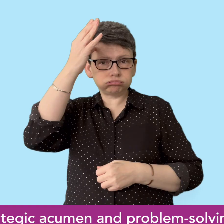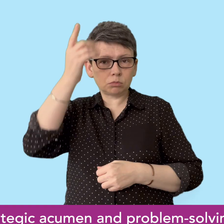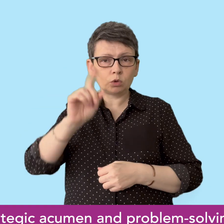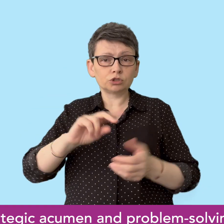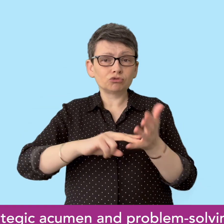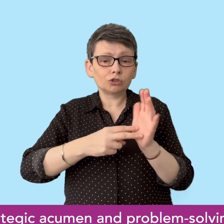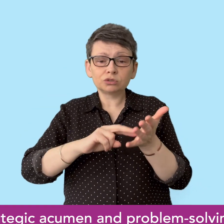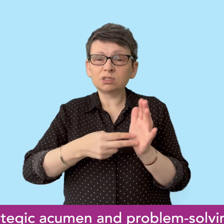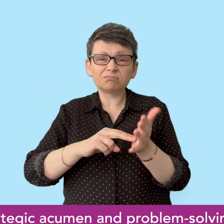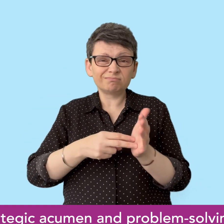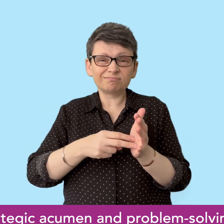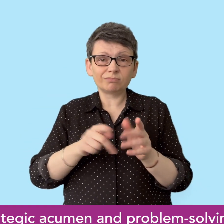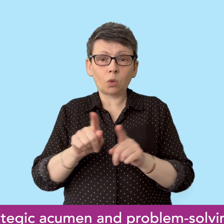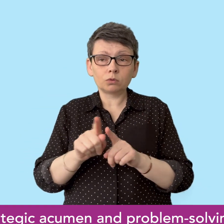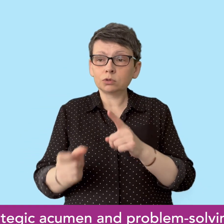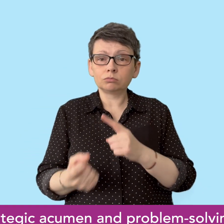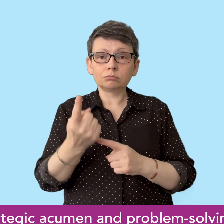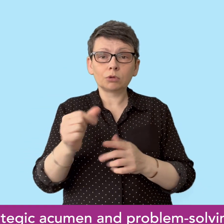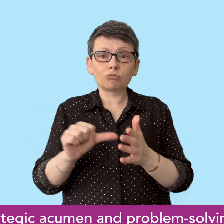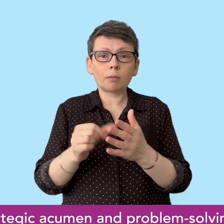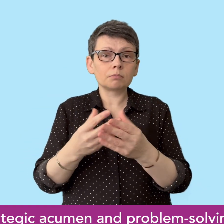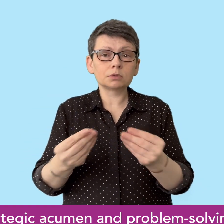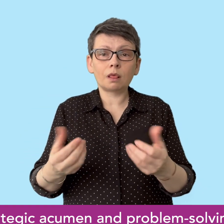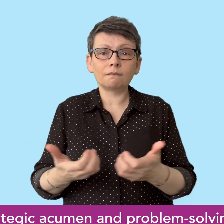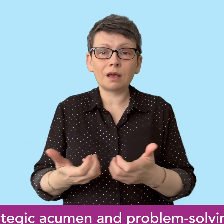Strategic acumen and problem-solving skills.